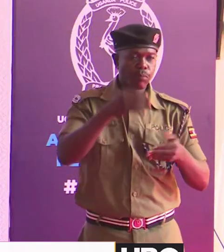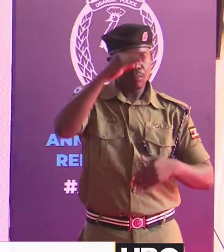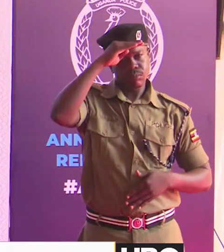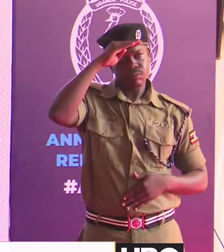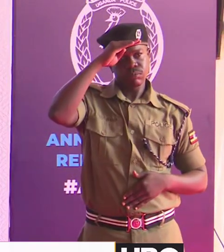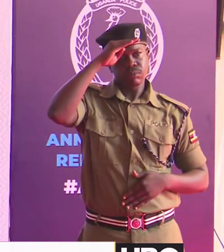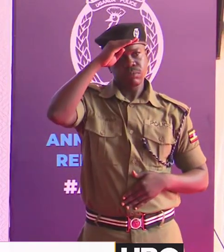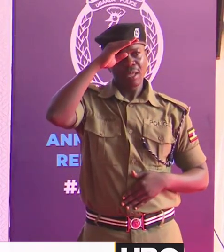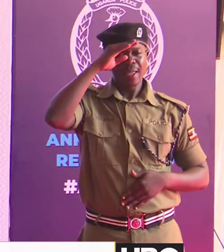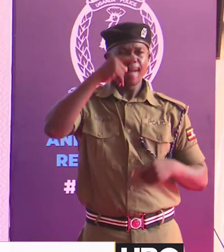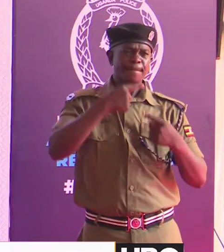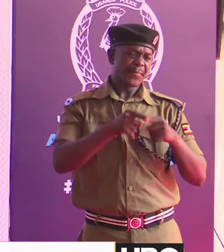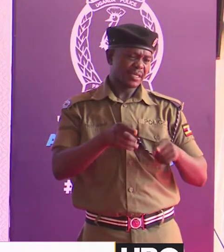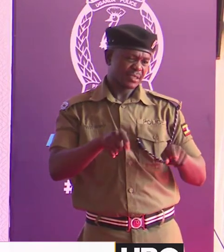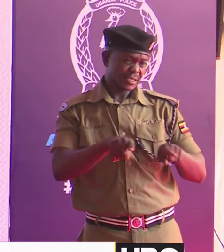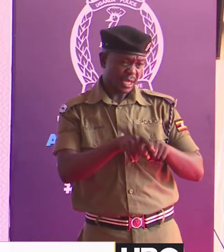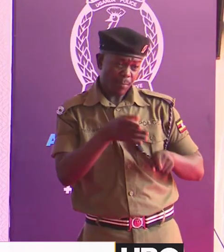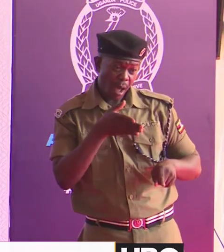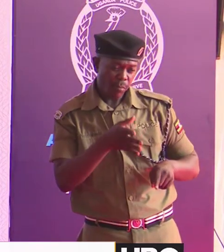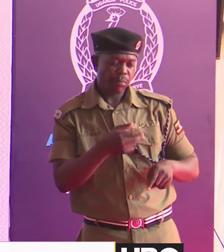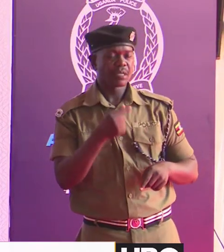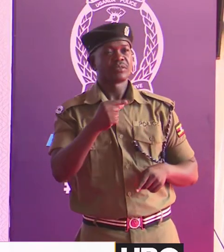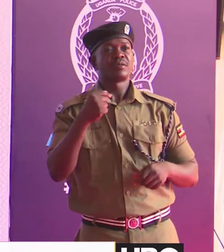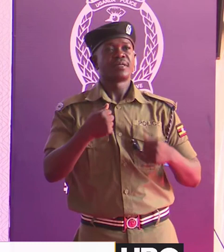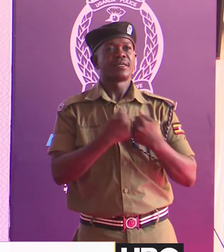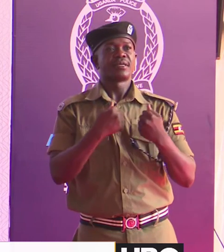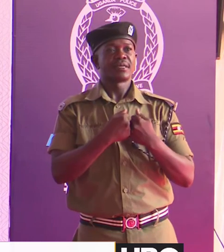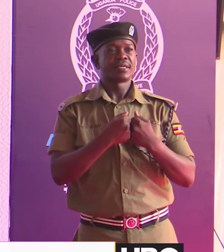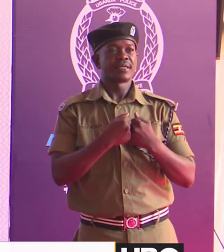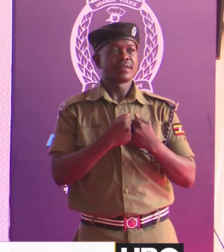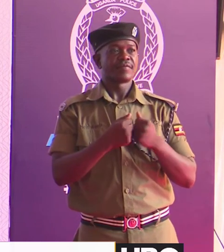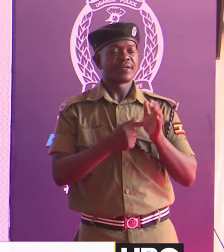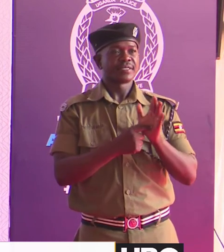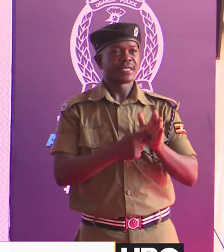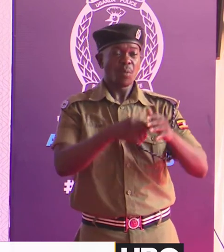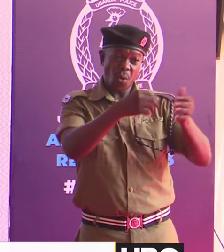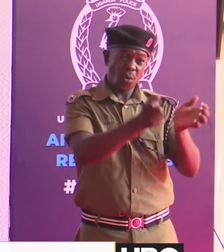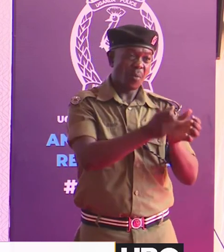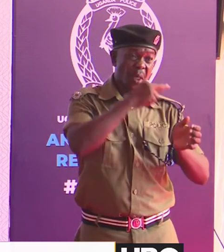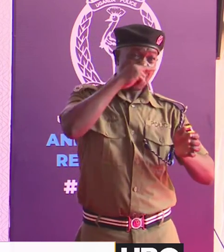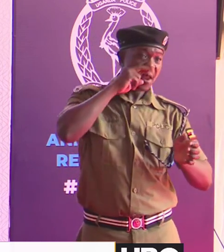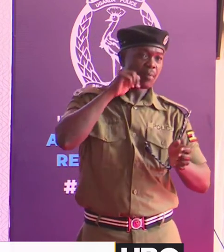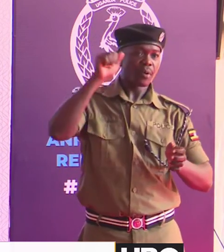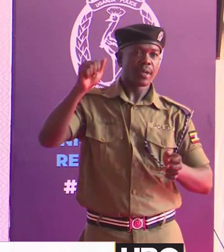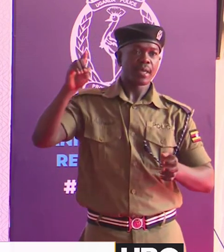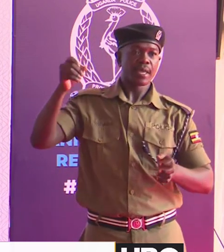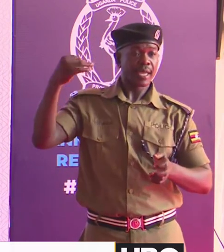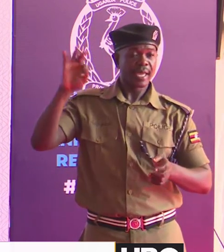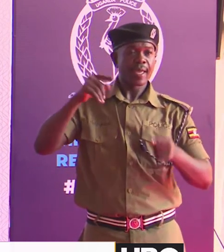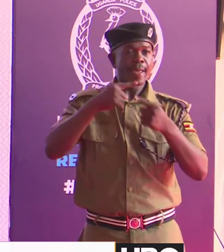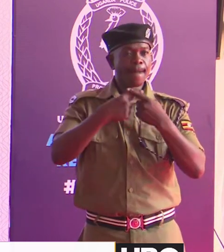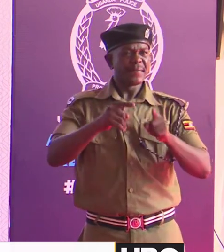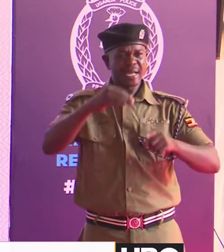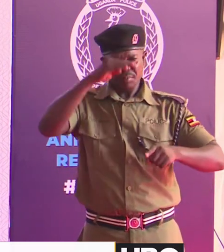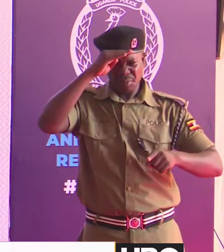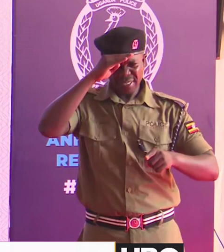Despite considerable challenges faced and violent acts by groups like ADF, the force has remained dedicated to